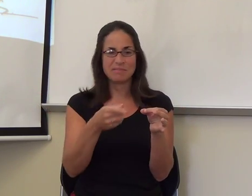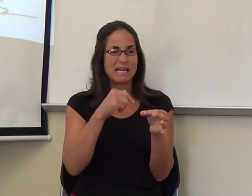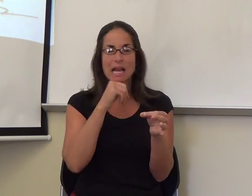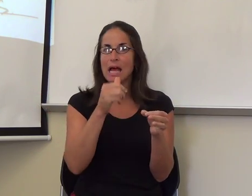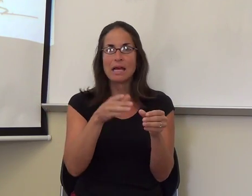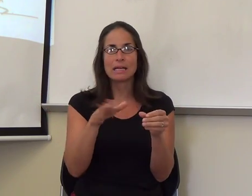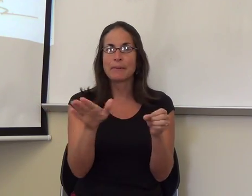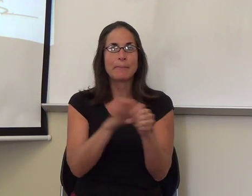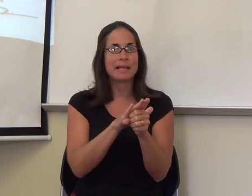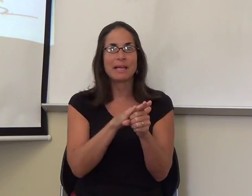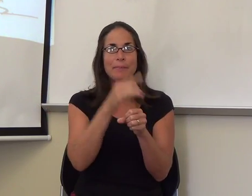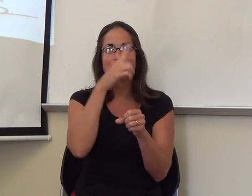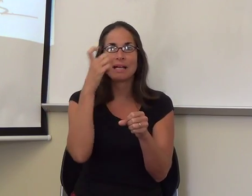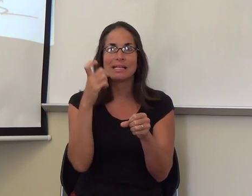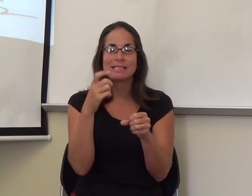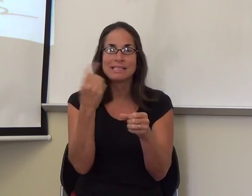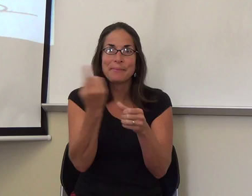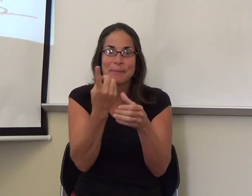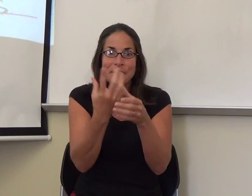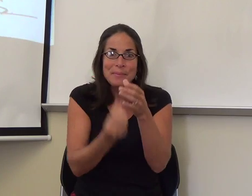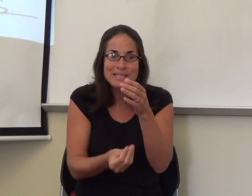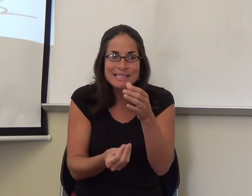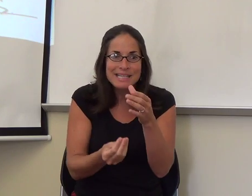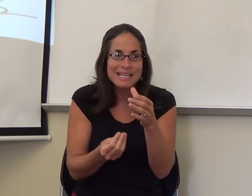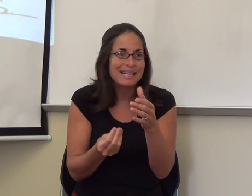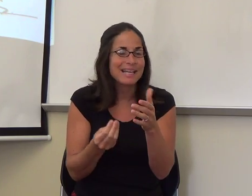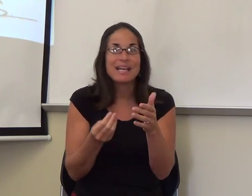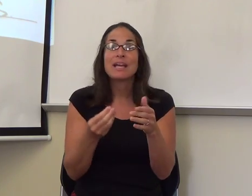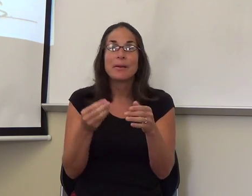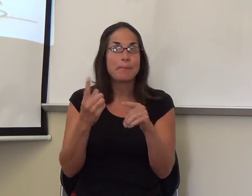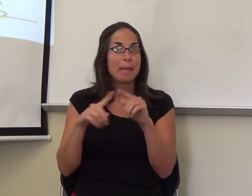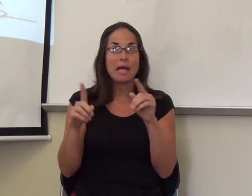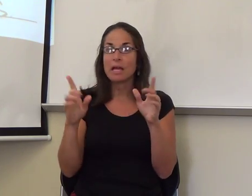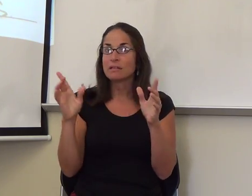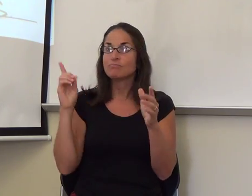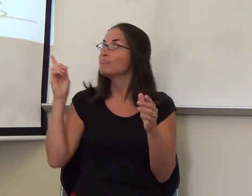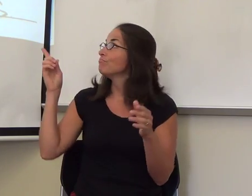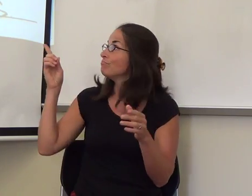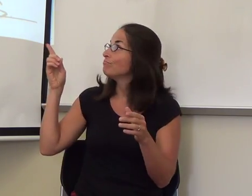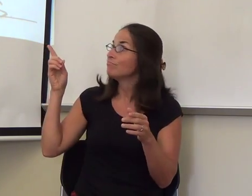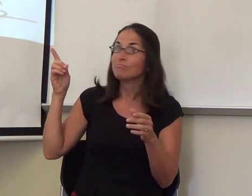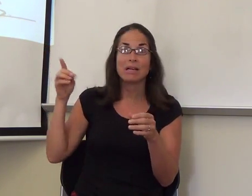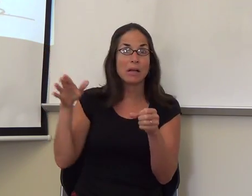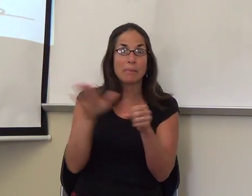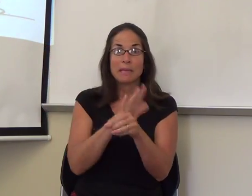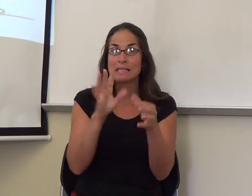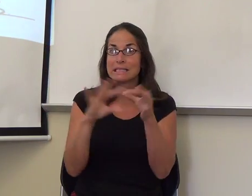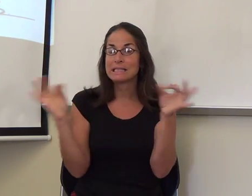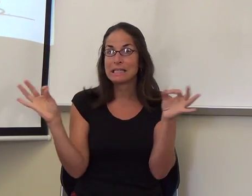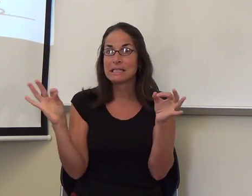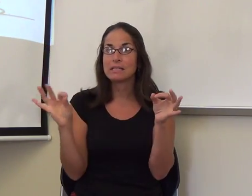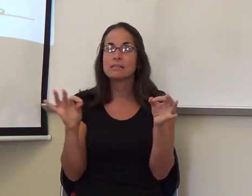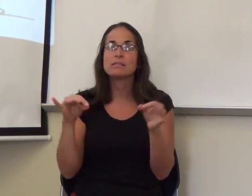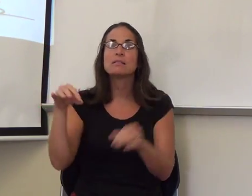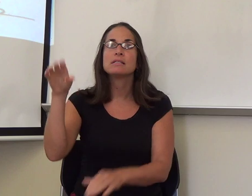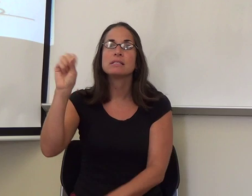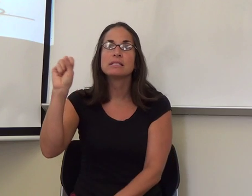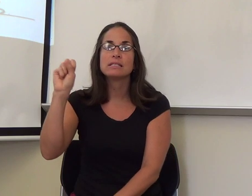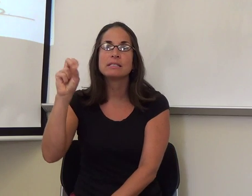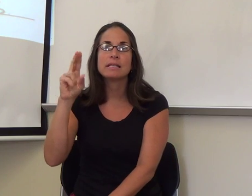tell us anything. But grammatically, this is complete. What's the subject? What's the